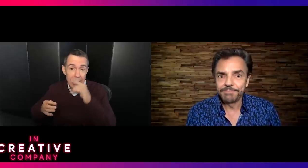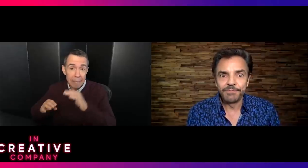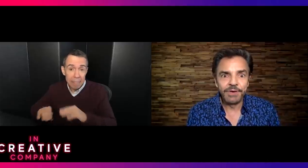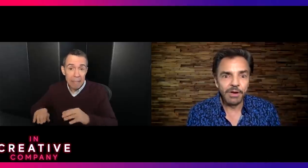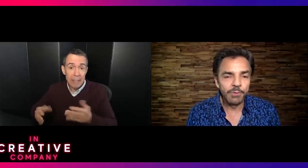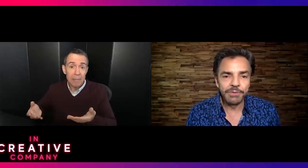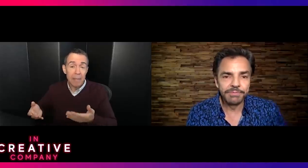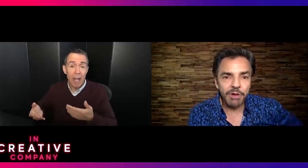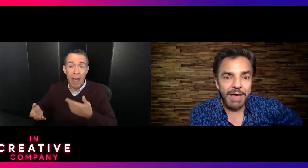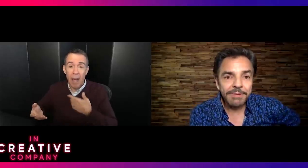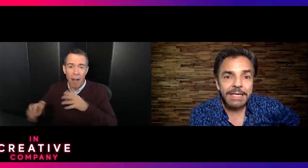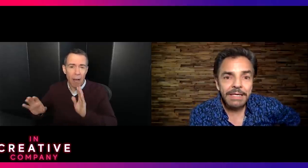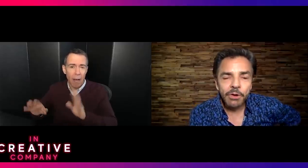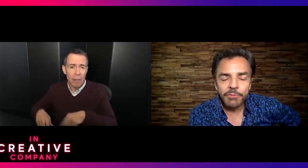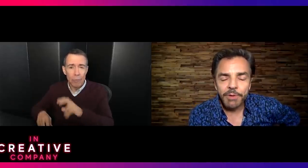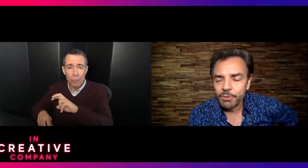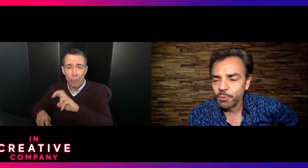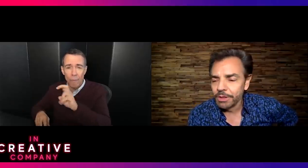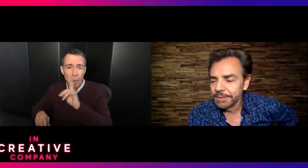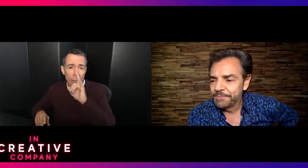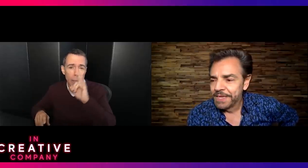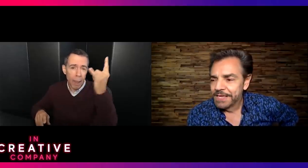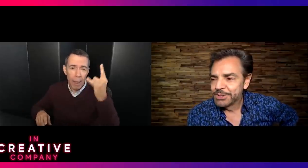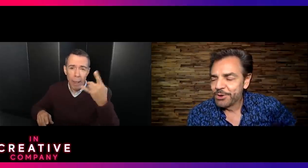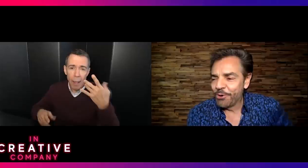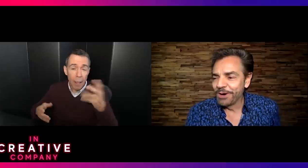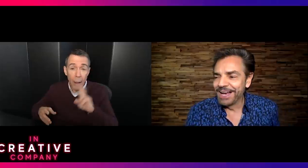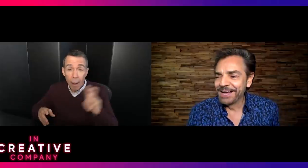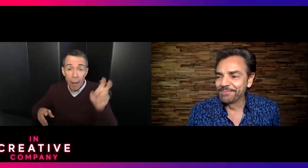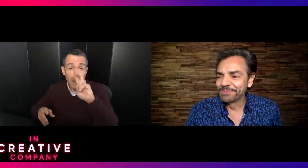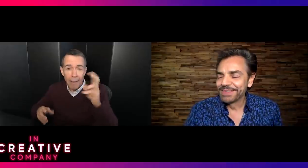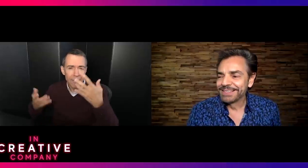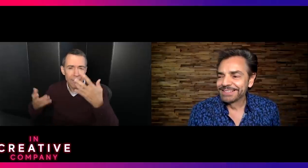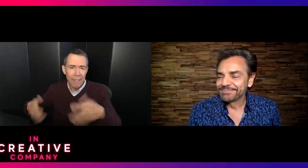was like fed up with traveling all around the world. So